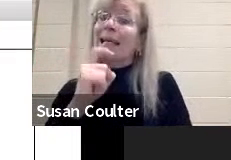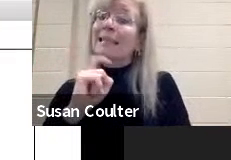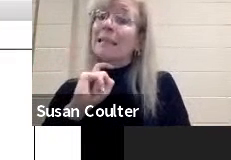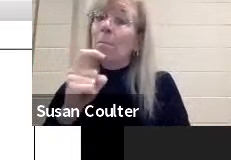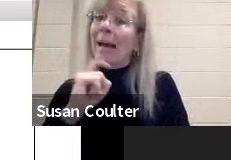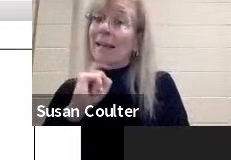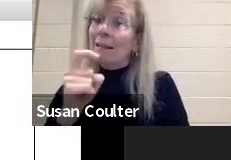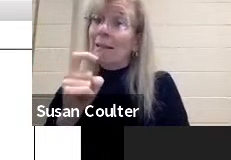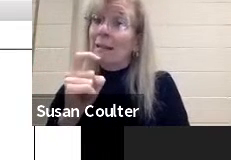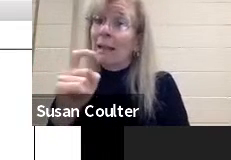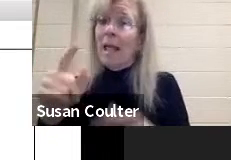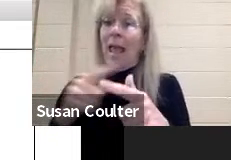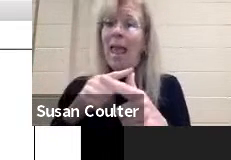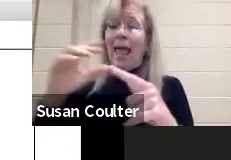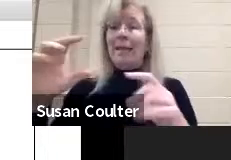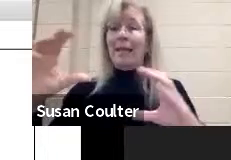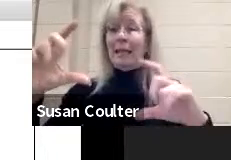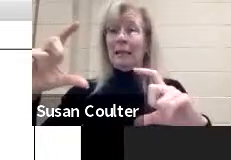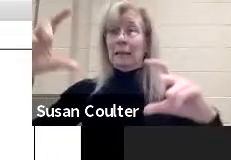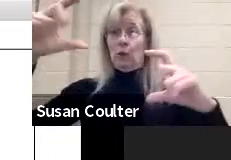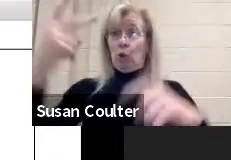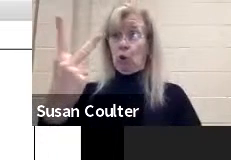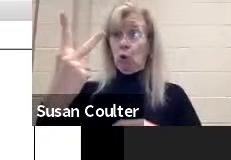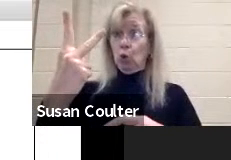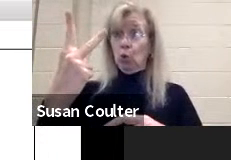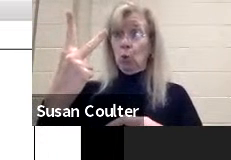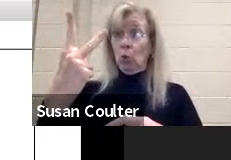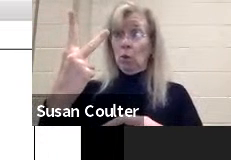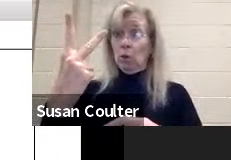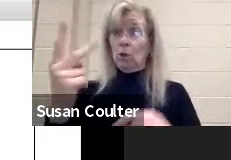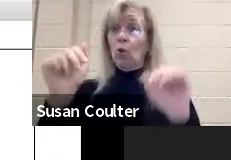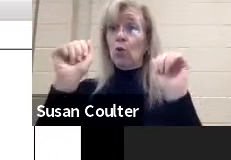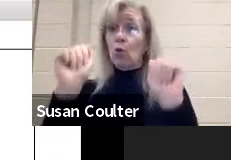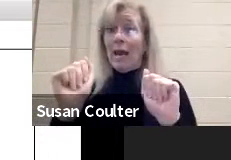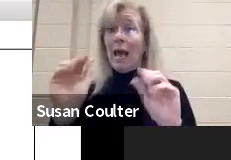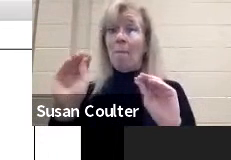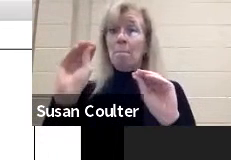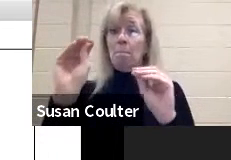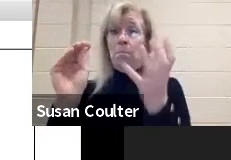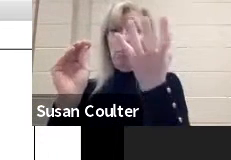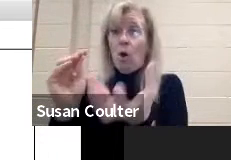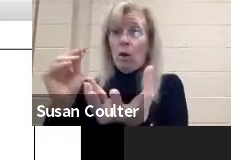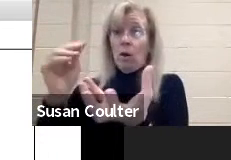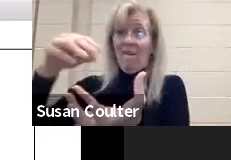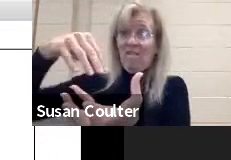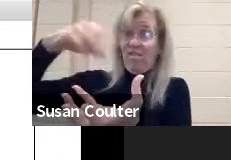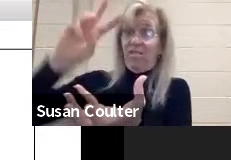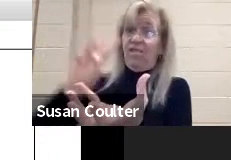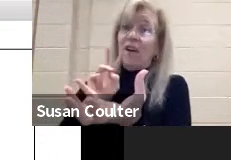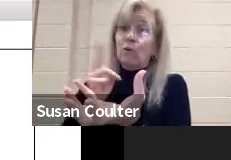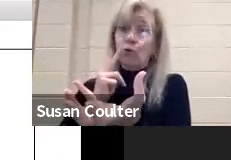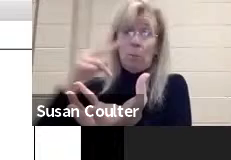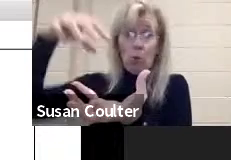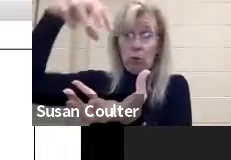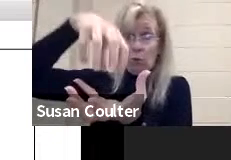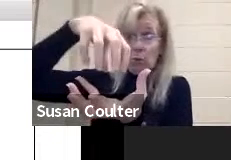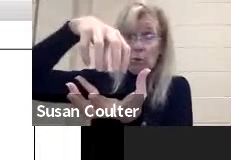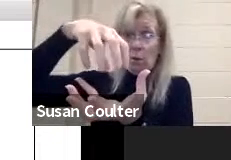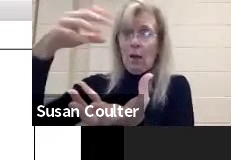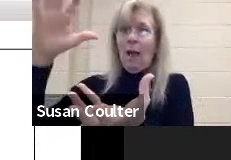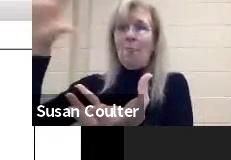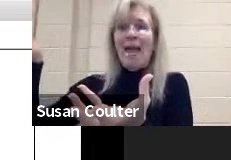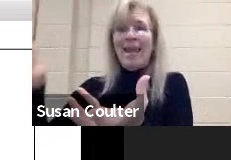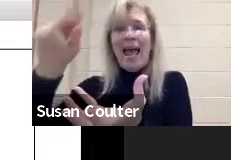one is metal, and it's two, so you can put